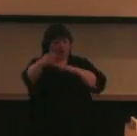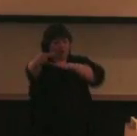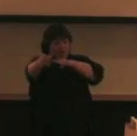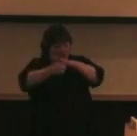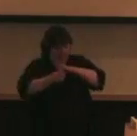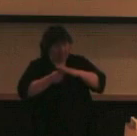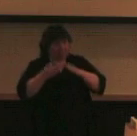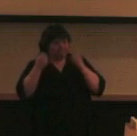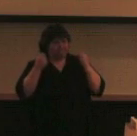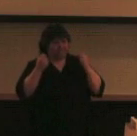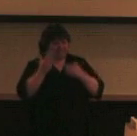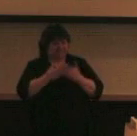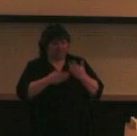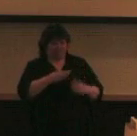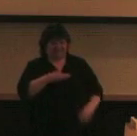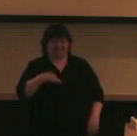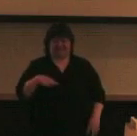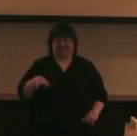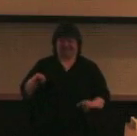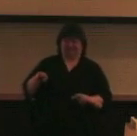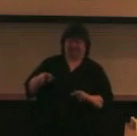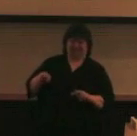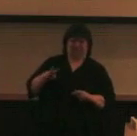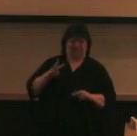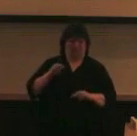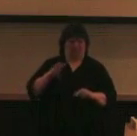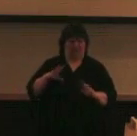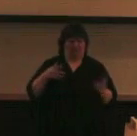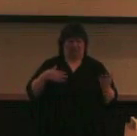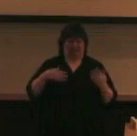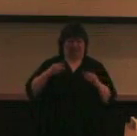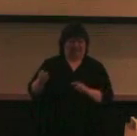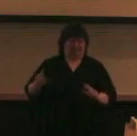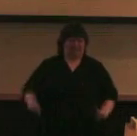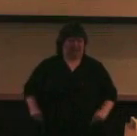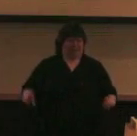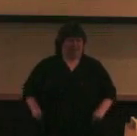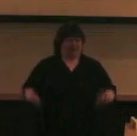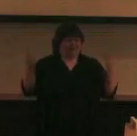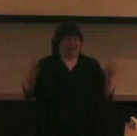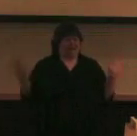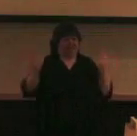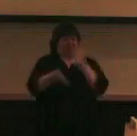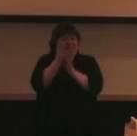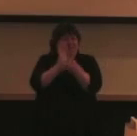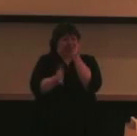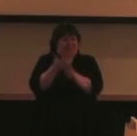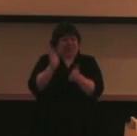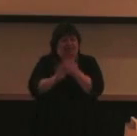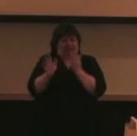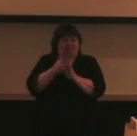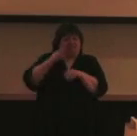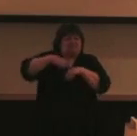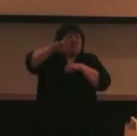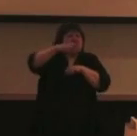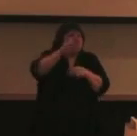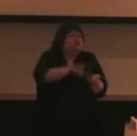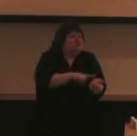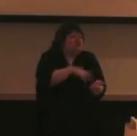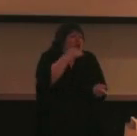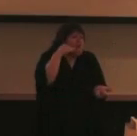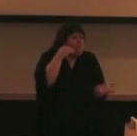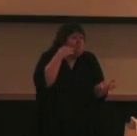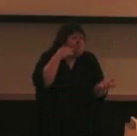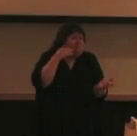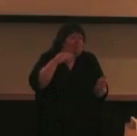us, some of the members of the team said, well, we can just give him a diaper and we'd be done with it. And then we refer him to maybe to a nursing facility